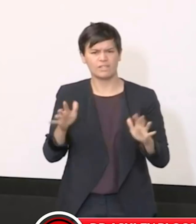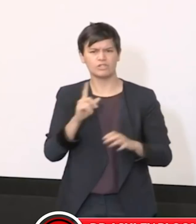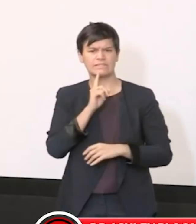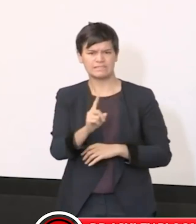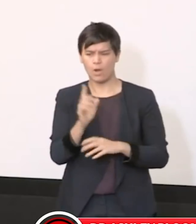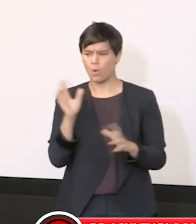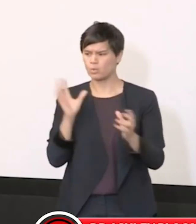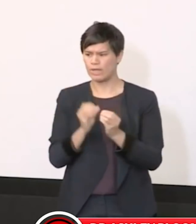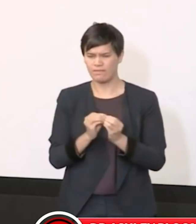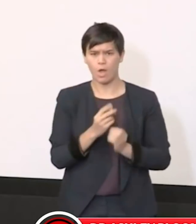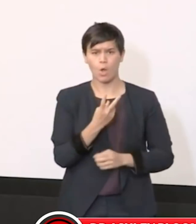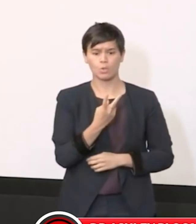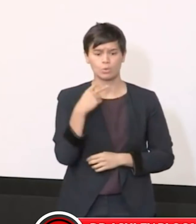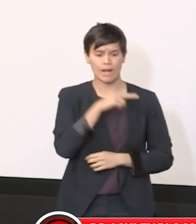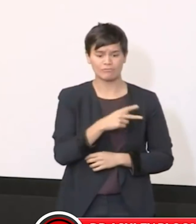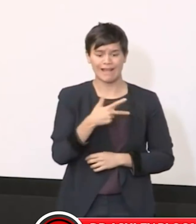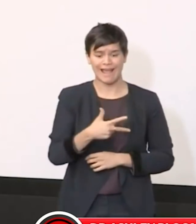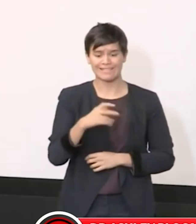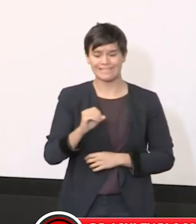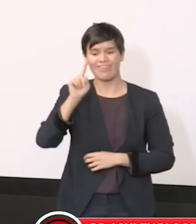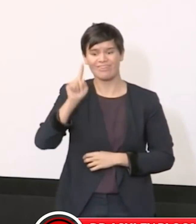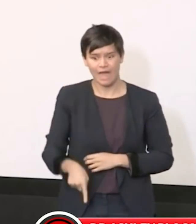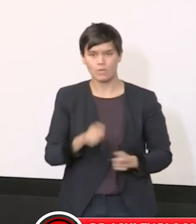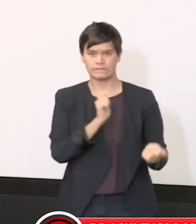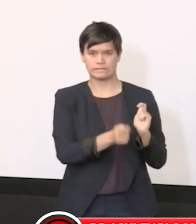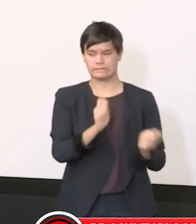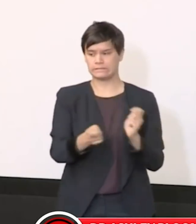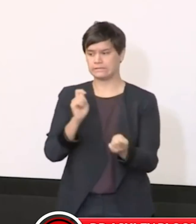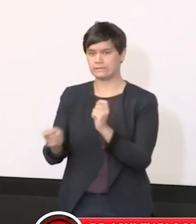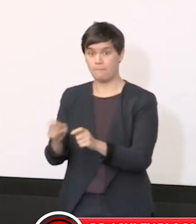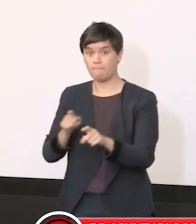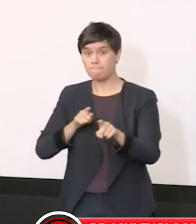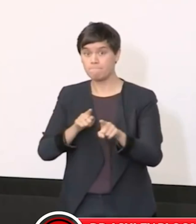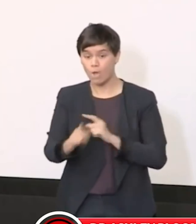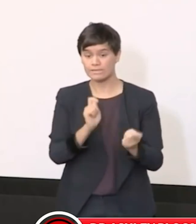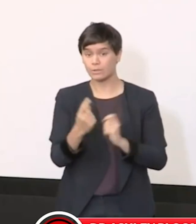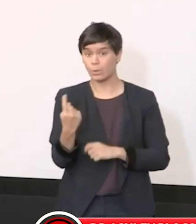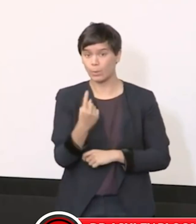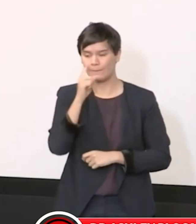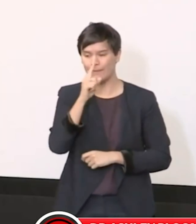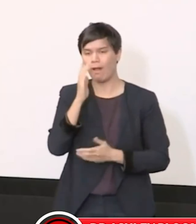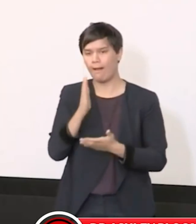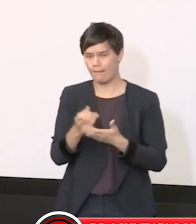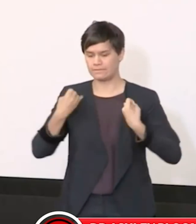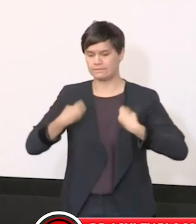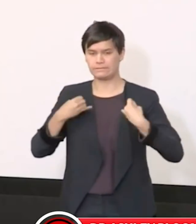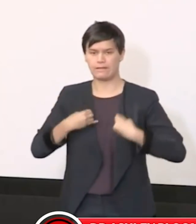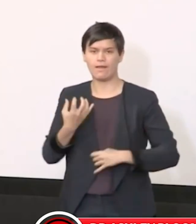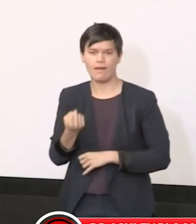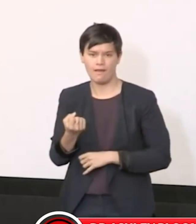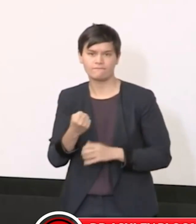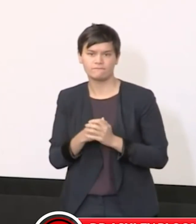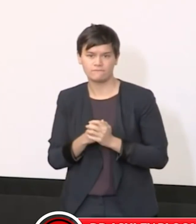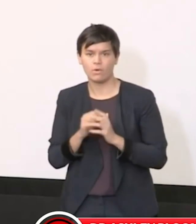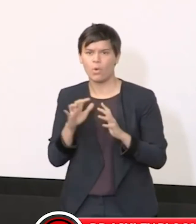tests, primarily on people with symptoms. And also on close contacts to rule in or out whether they